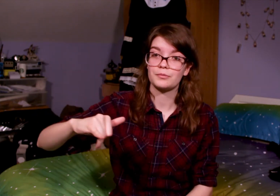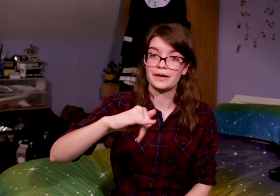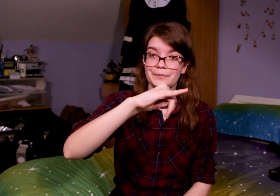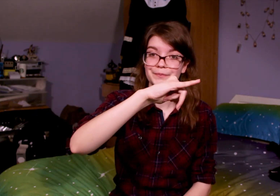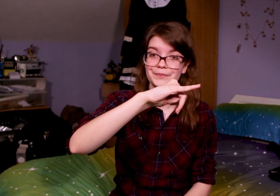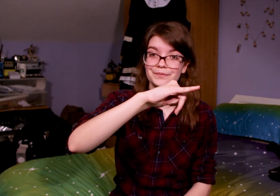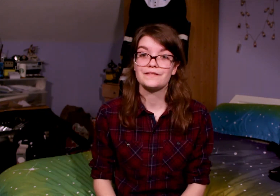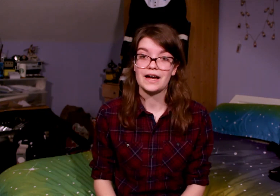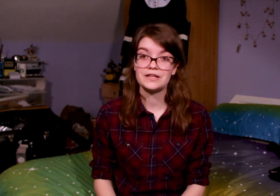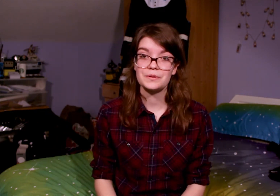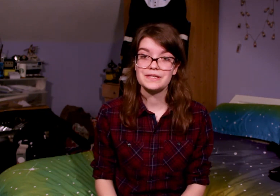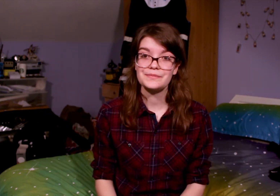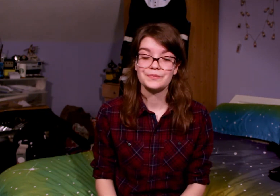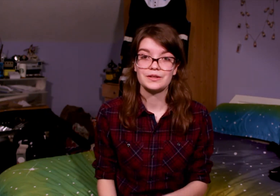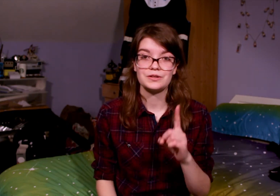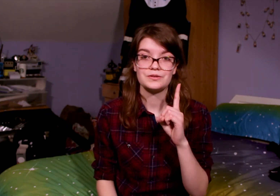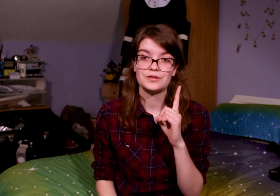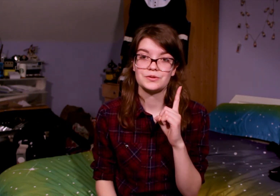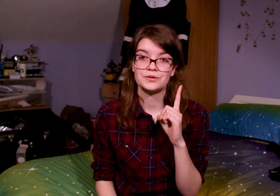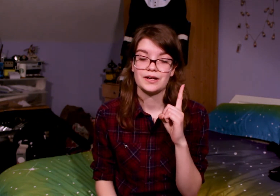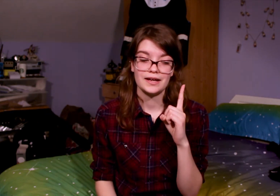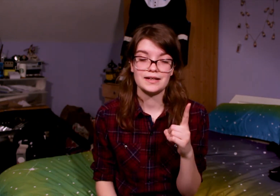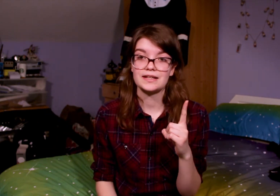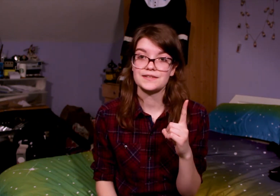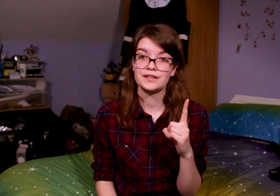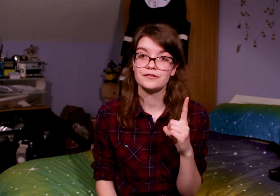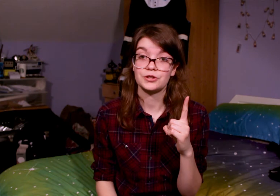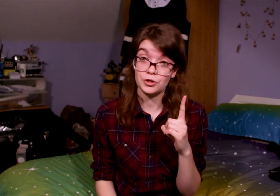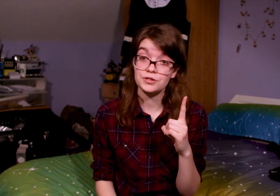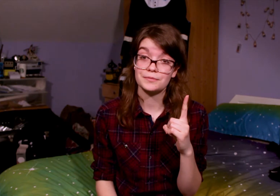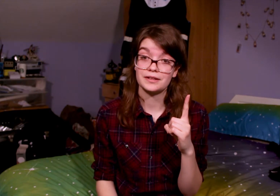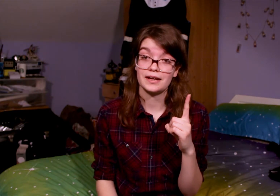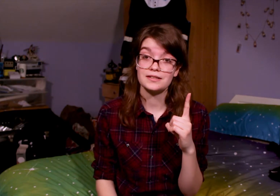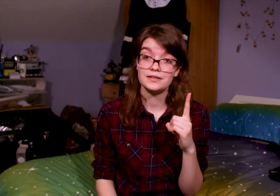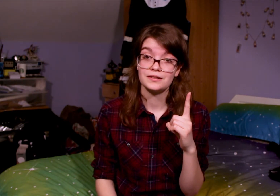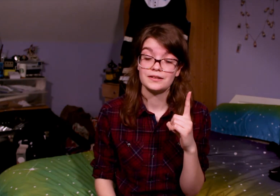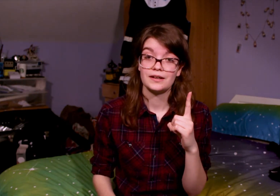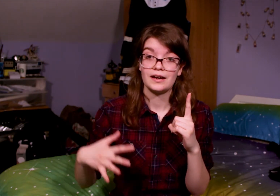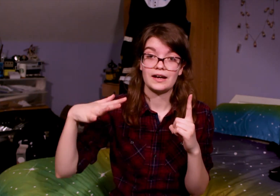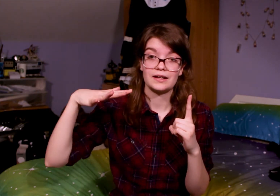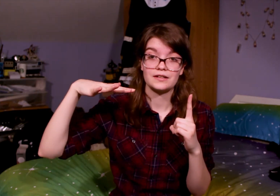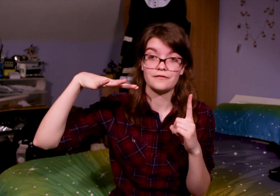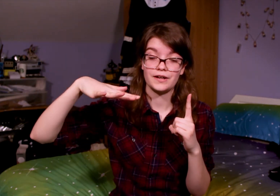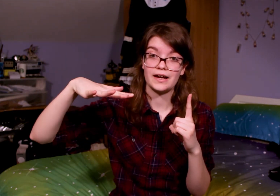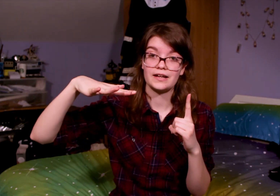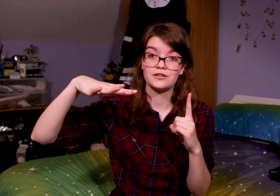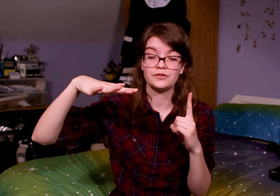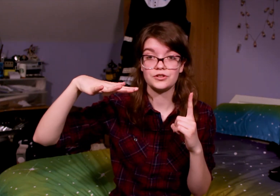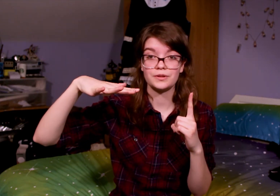Aeroplane. For helicopter, use your index finger of your non-dominant hand and flat hand of your dominant